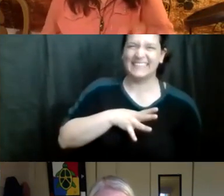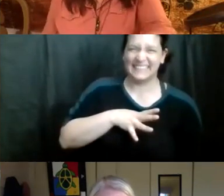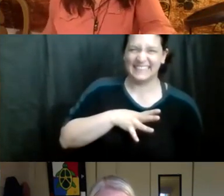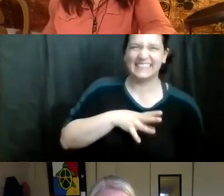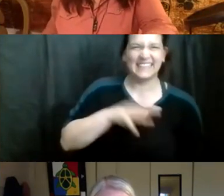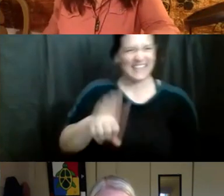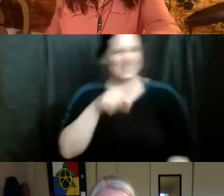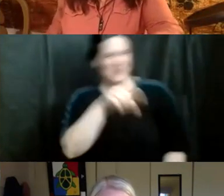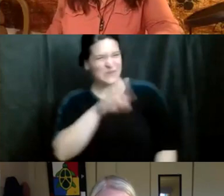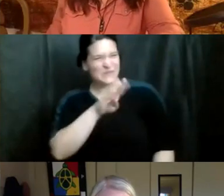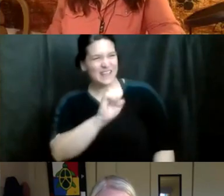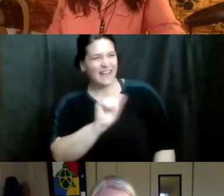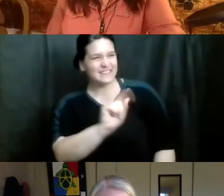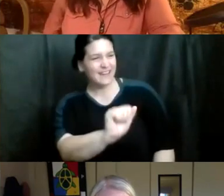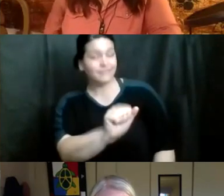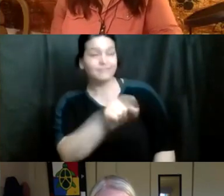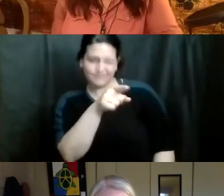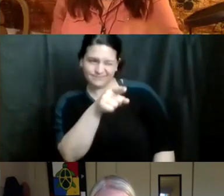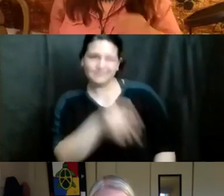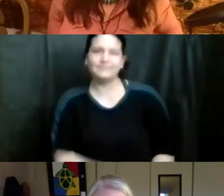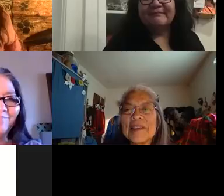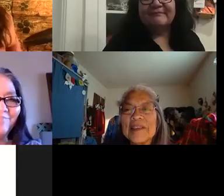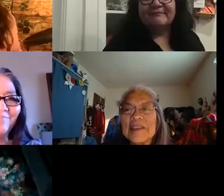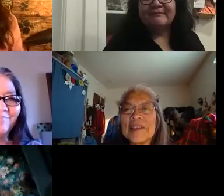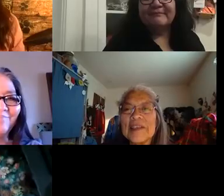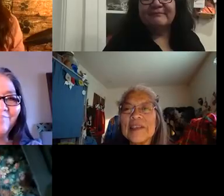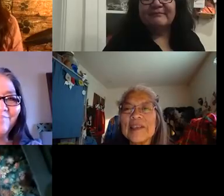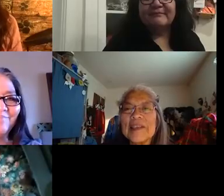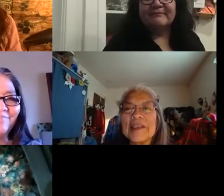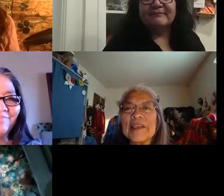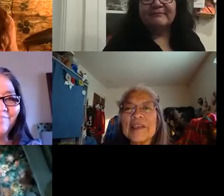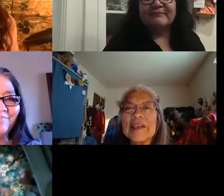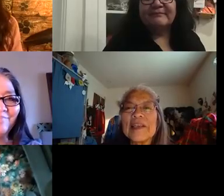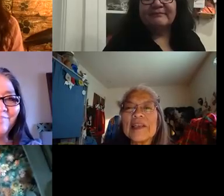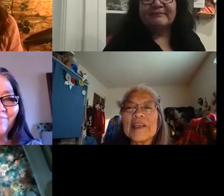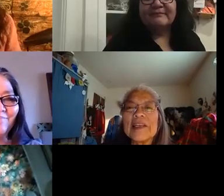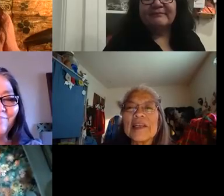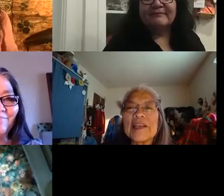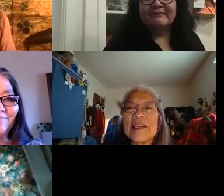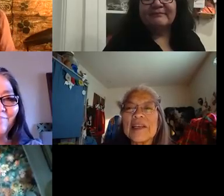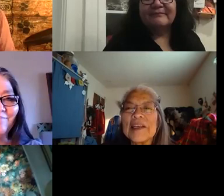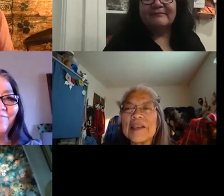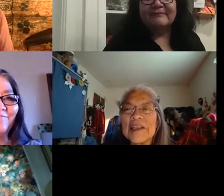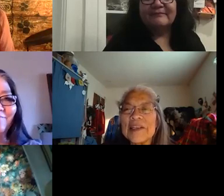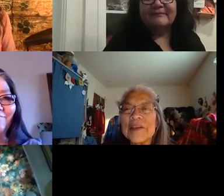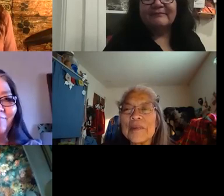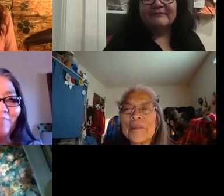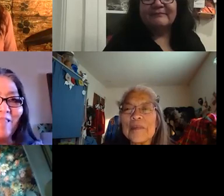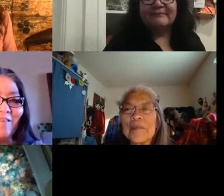Beata. Hey, Caleb, what do you think of our new interpreter, Zoll? Does she rock or what?